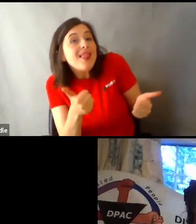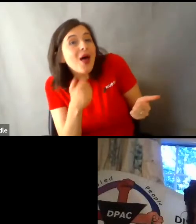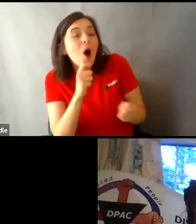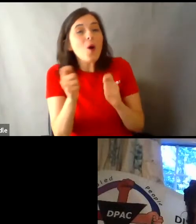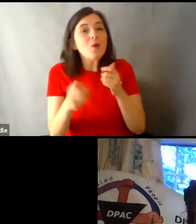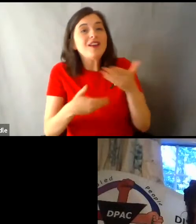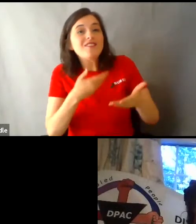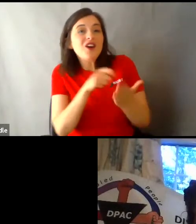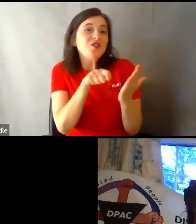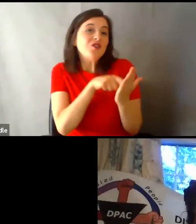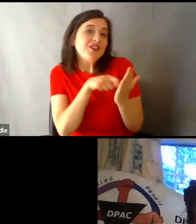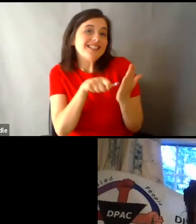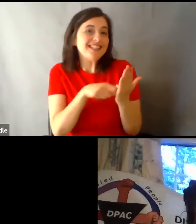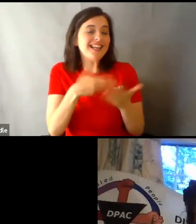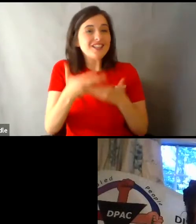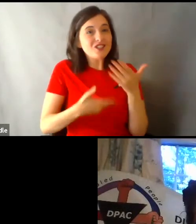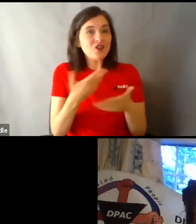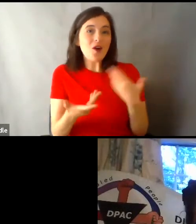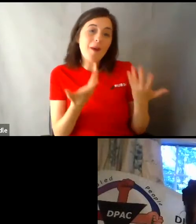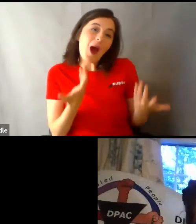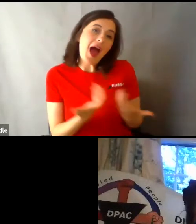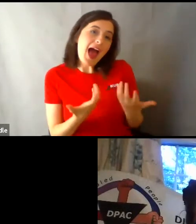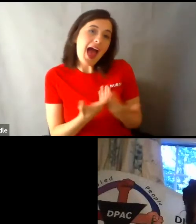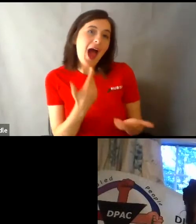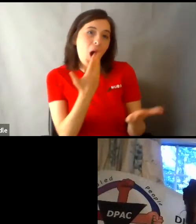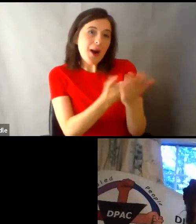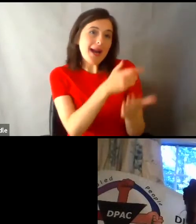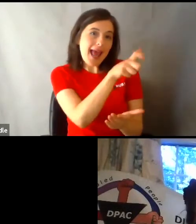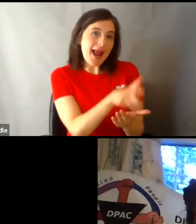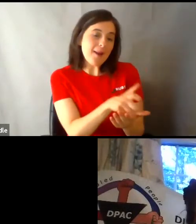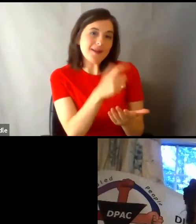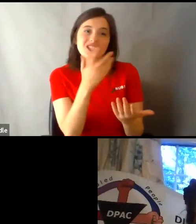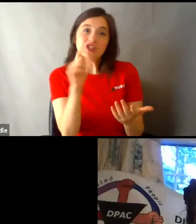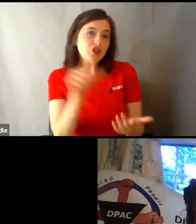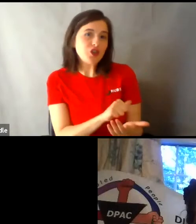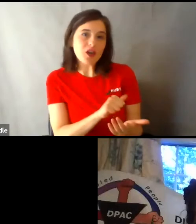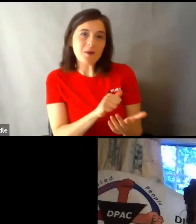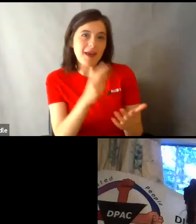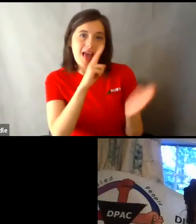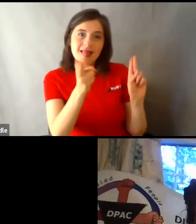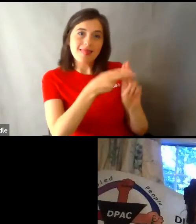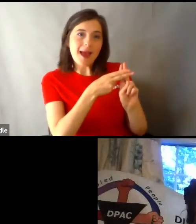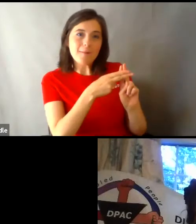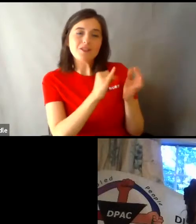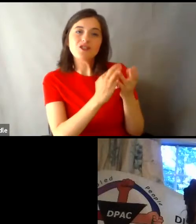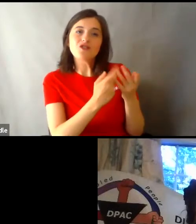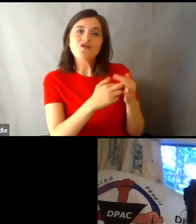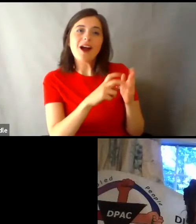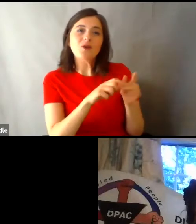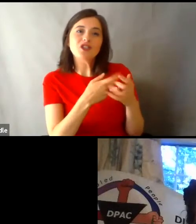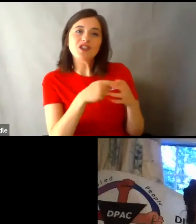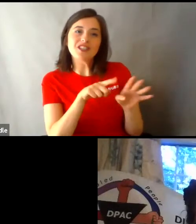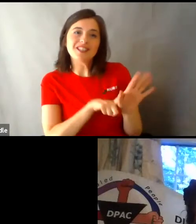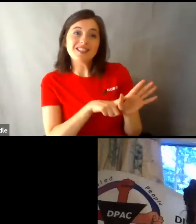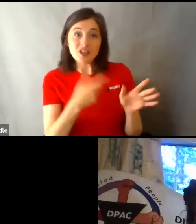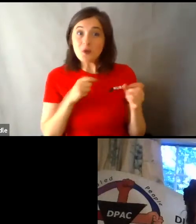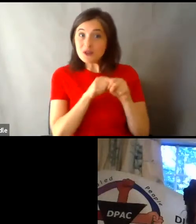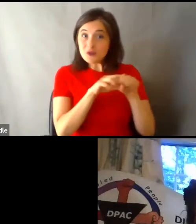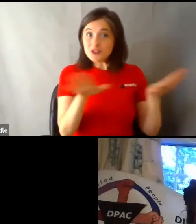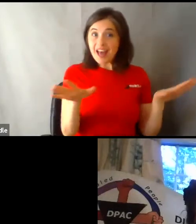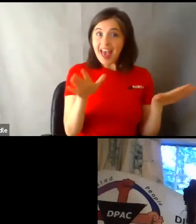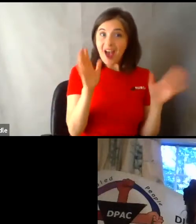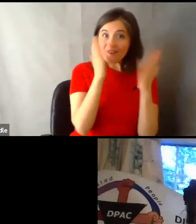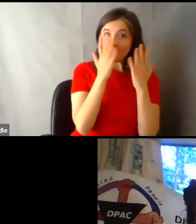about how claimants shouldn't be labelled scroungers. Do you want to share it on your socials? So we emailed back with links to all of the